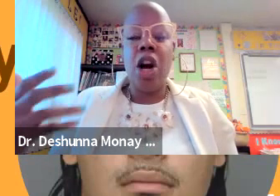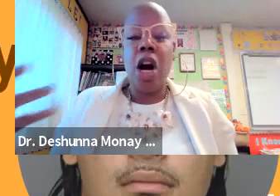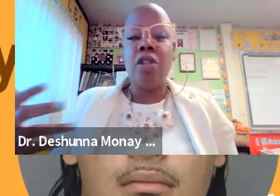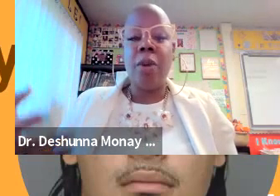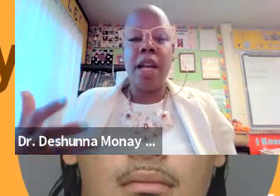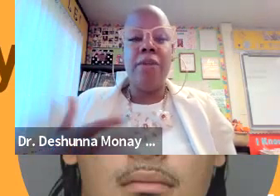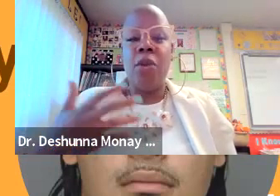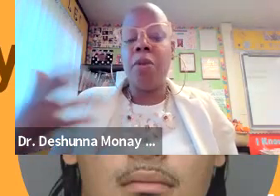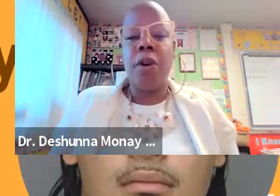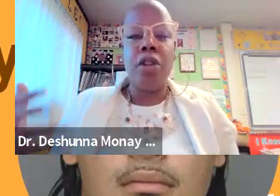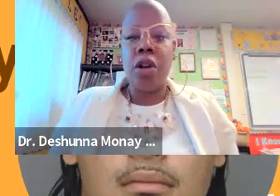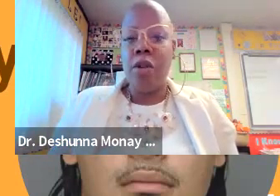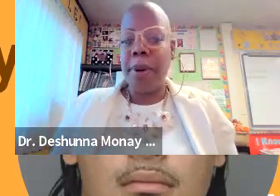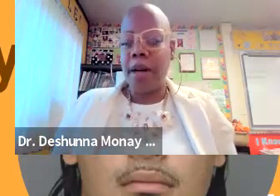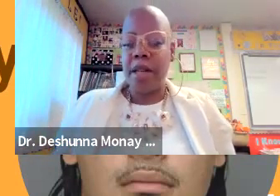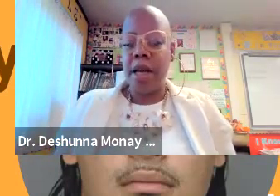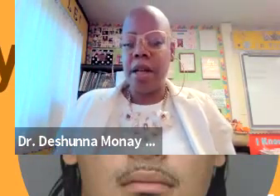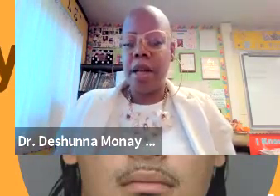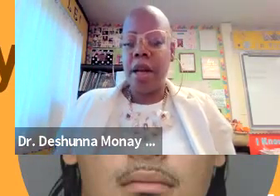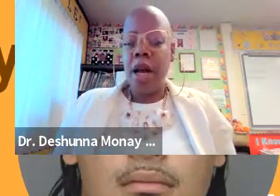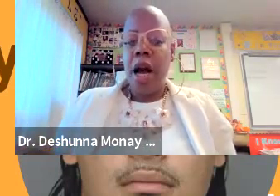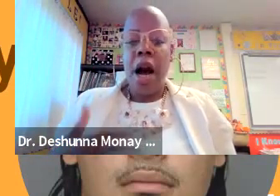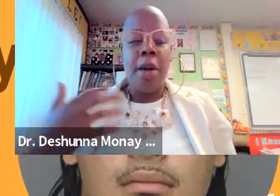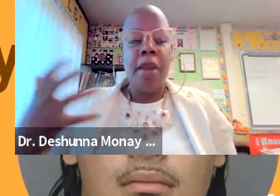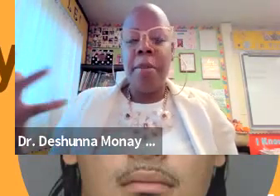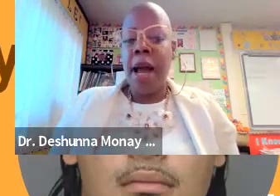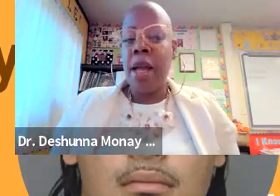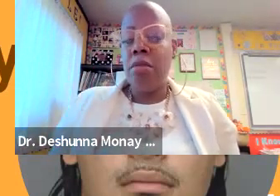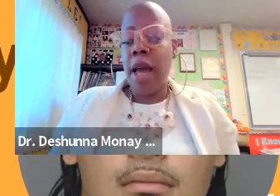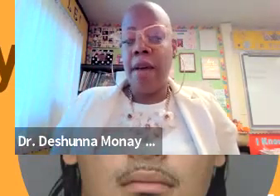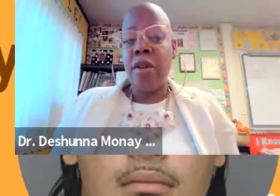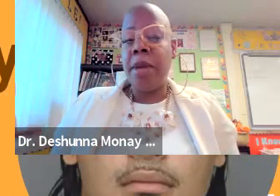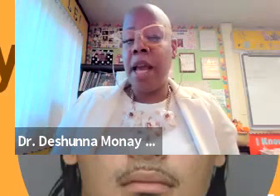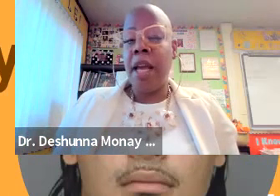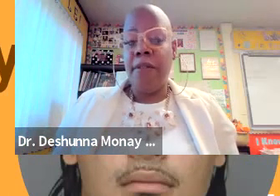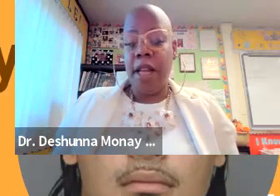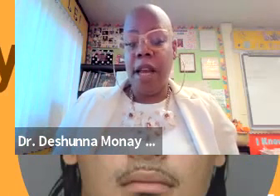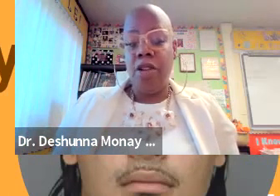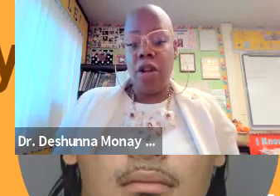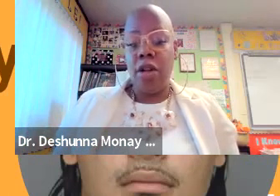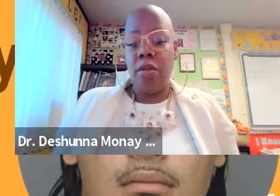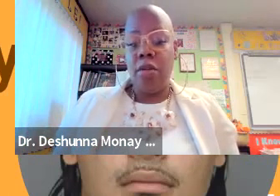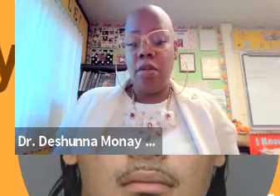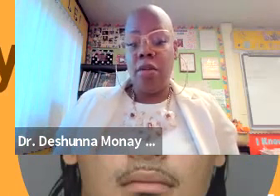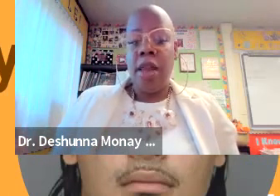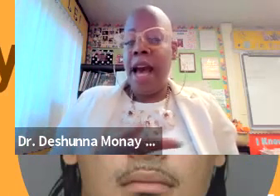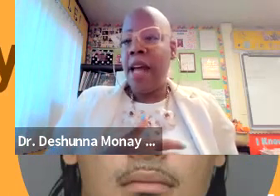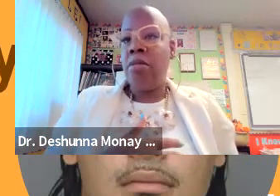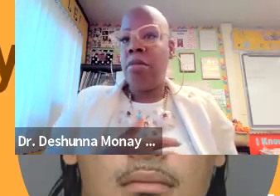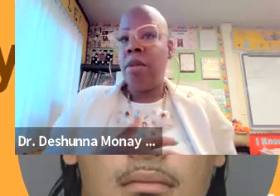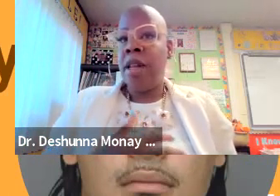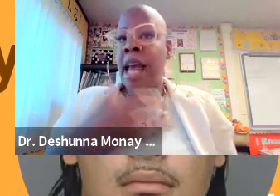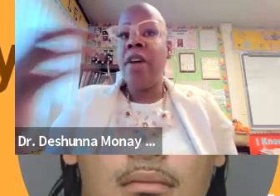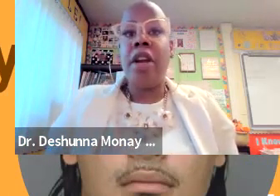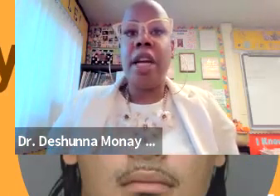formerly incarcerated former foster youth person? They might have some gang affiliation